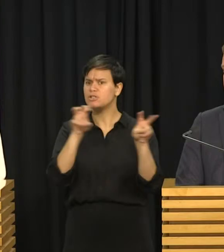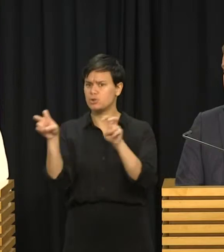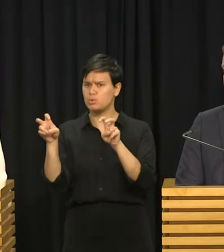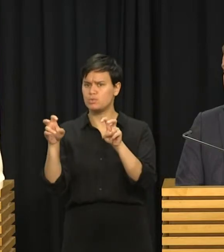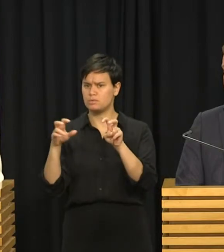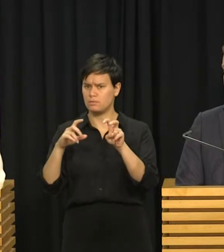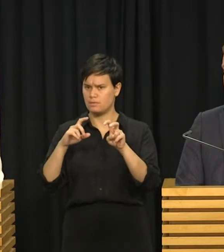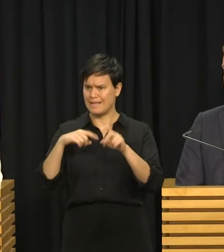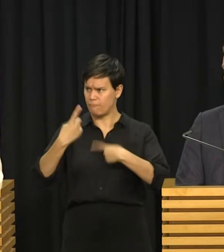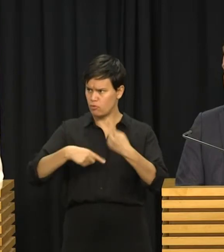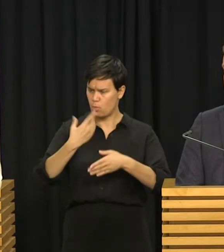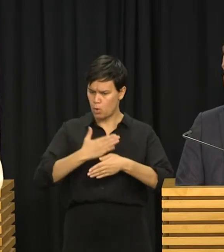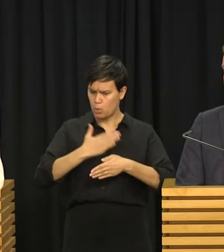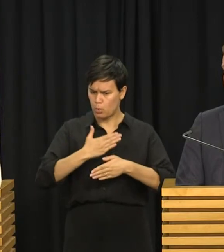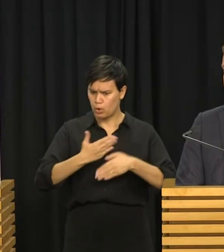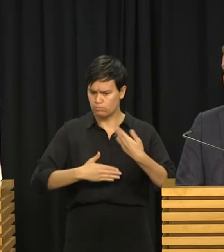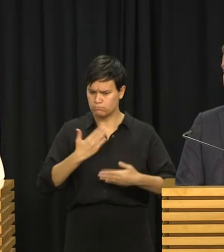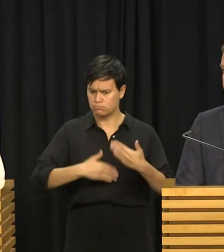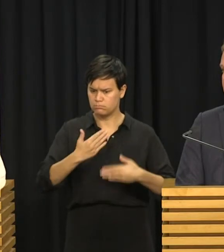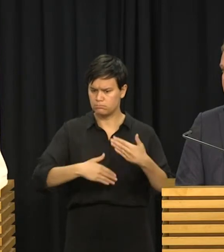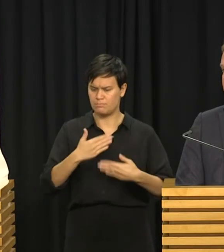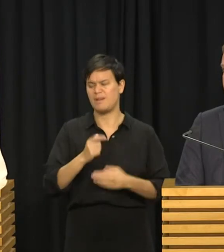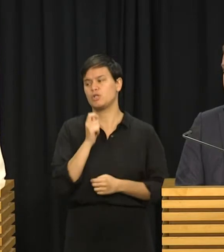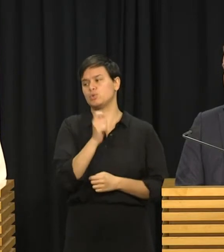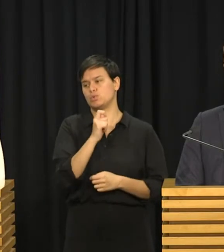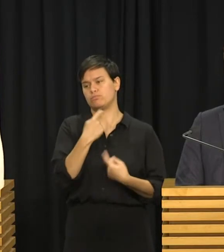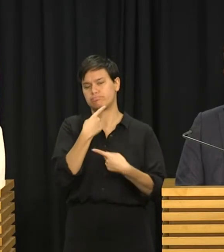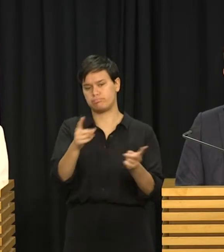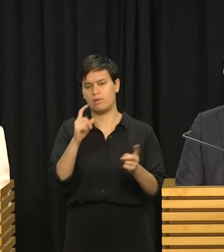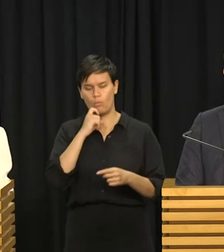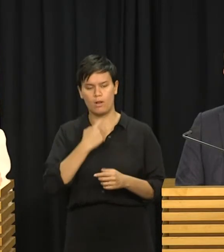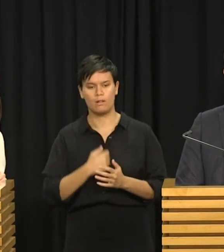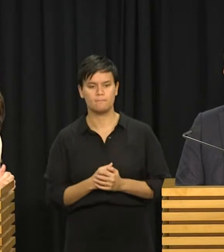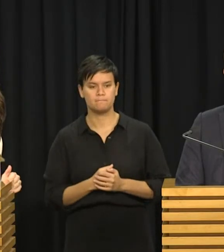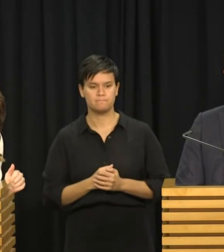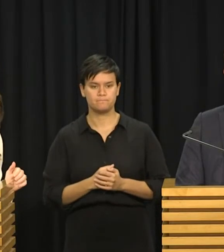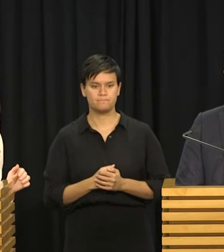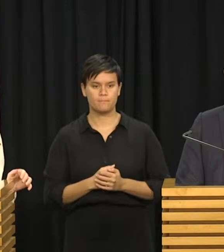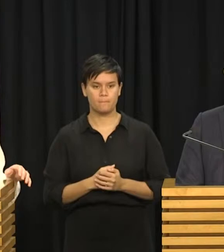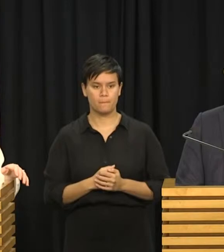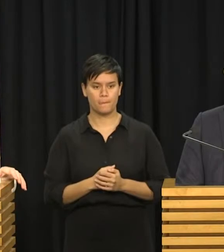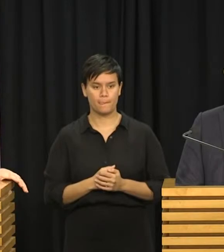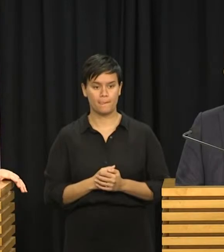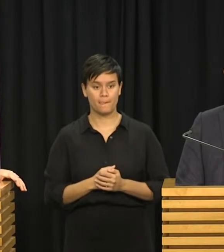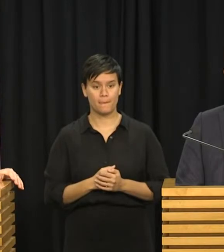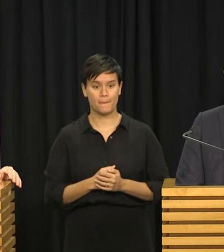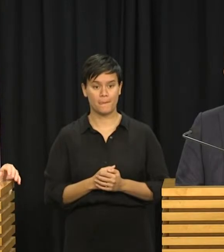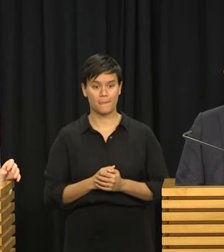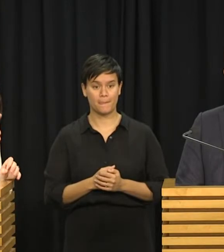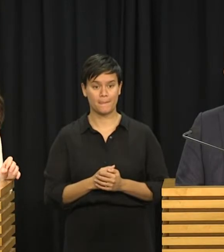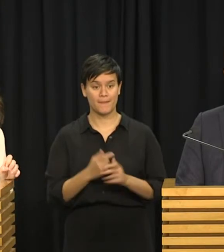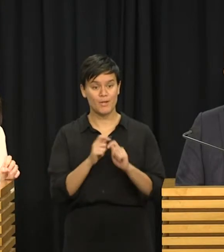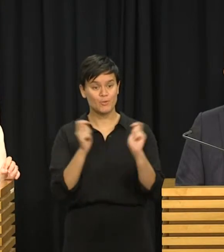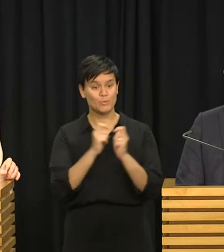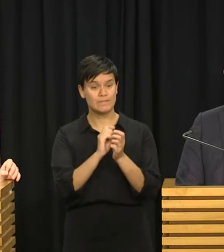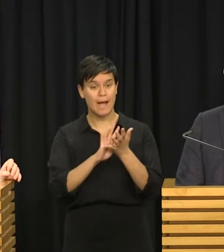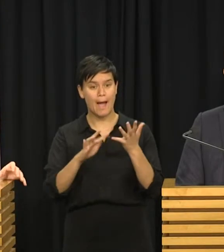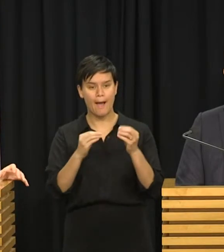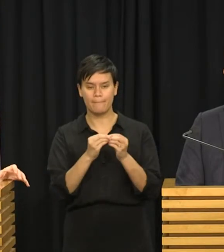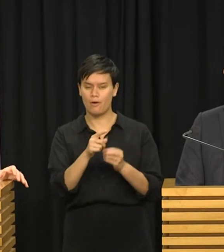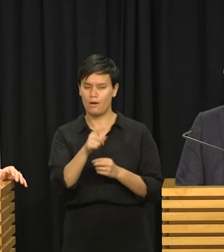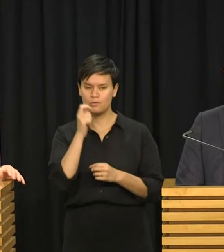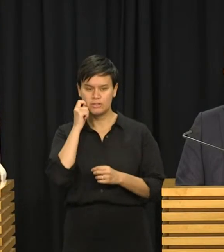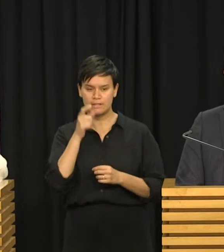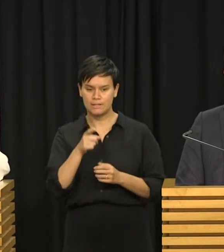which will have us talking about those more publicly in short order. And although sneaky, News Hub though again. Yep, in the